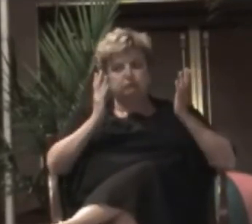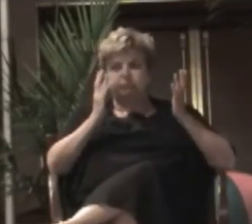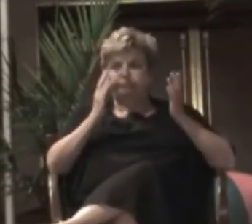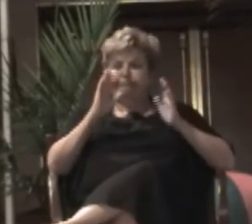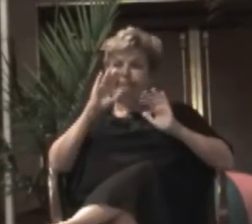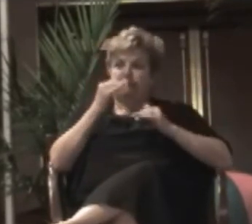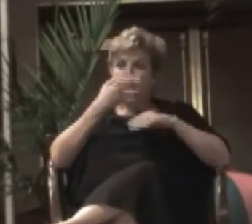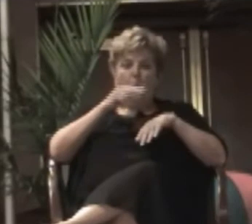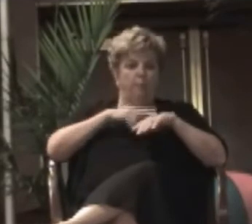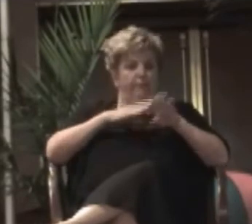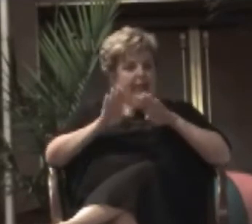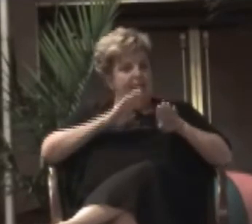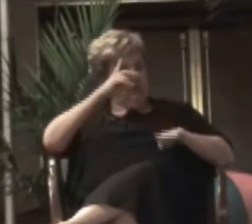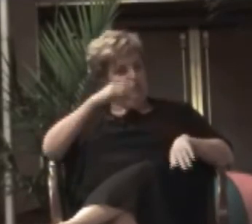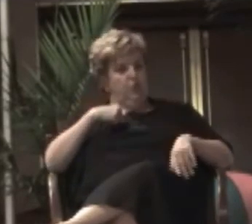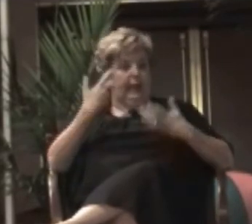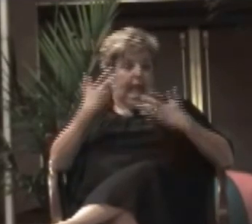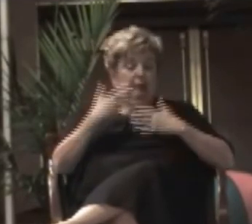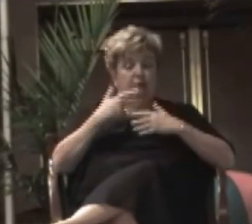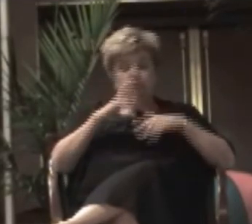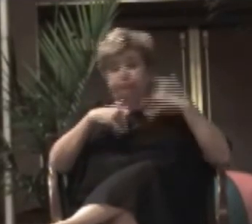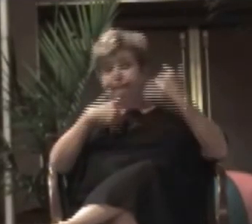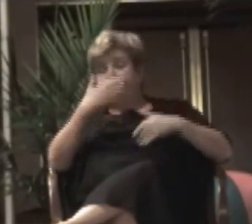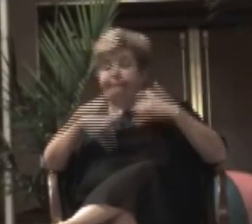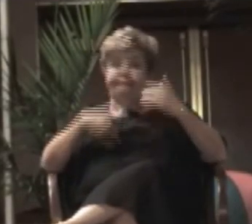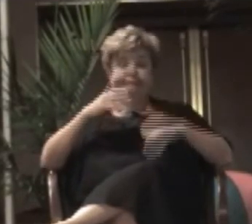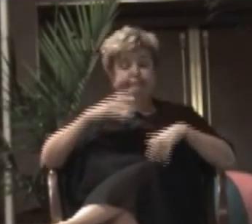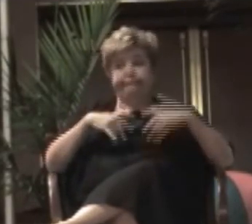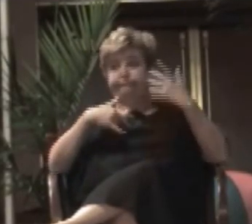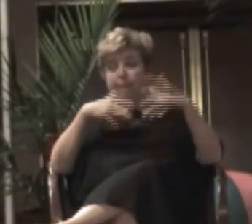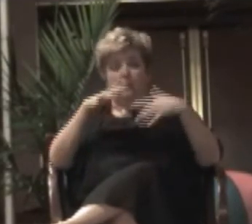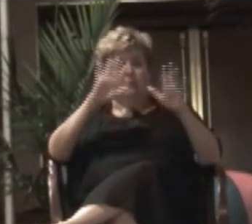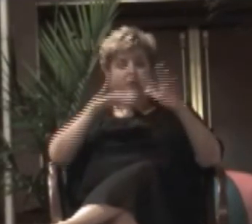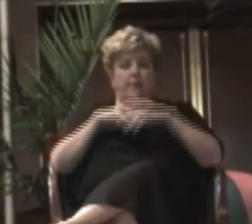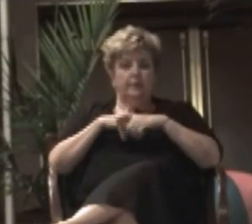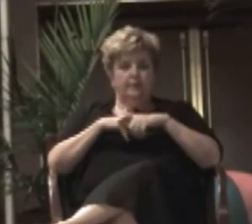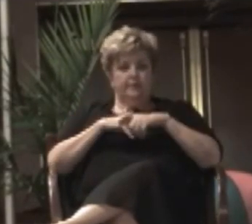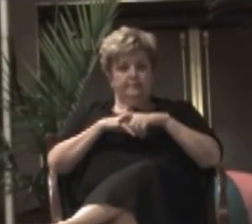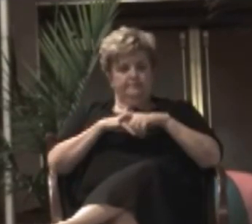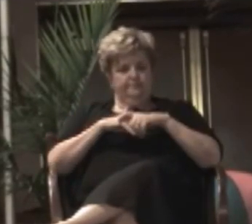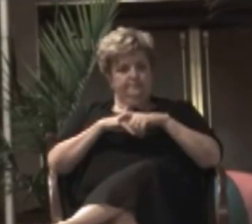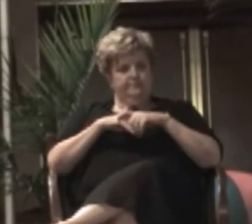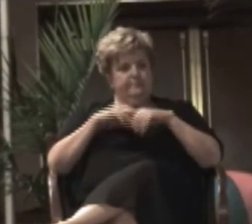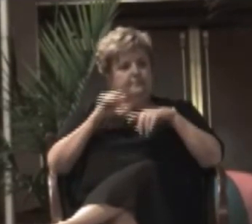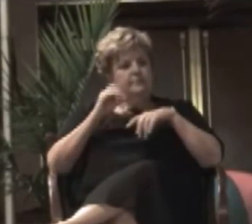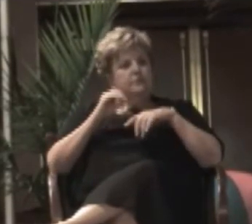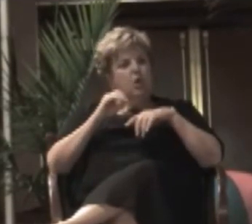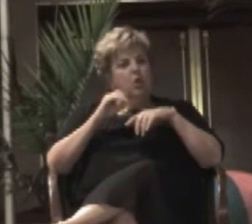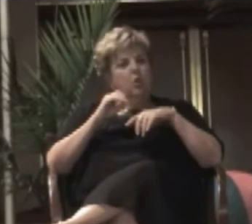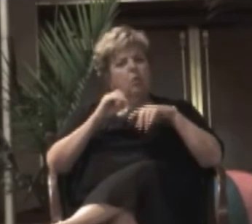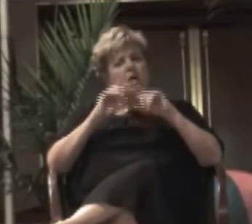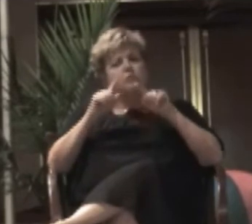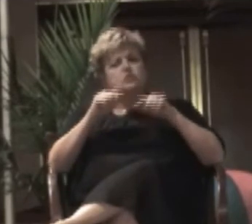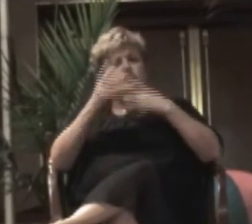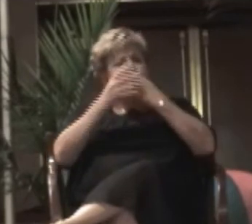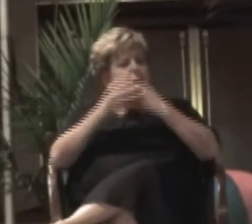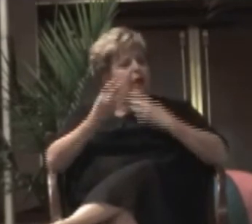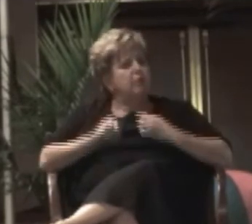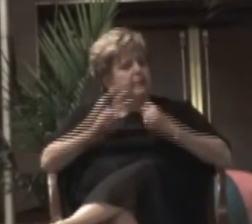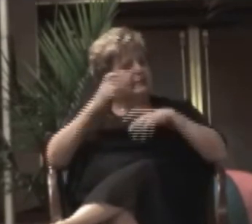me. And everybody didn't have the same point of view. And so I got into jail a lot, screwed up a lot of stuff.